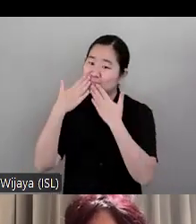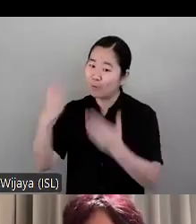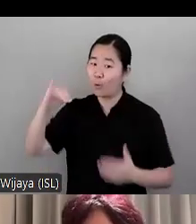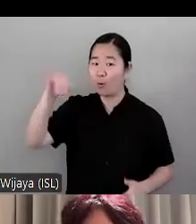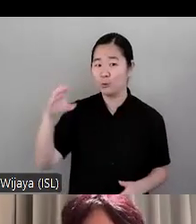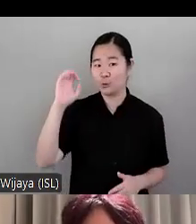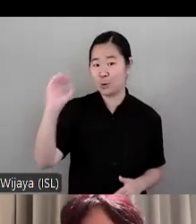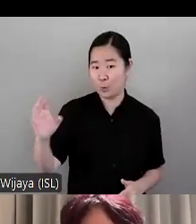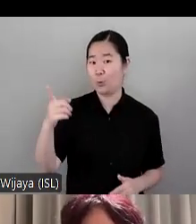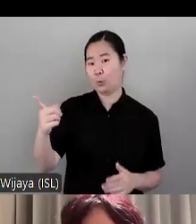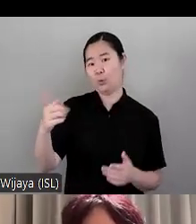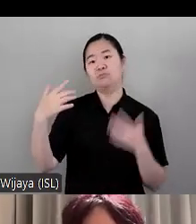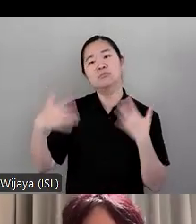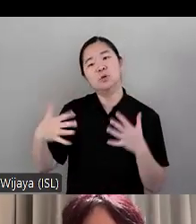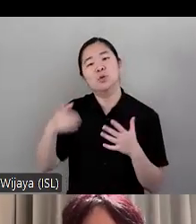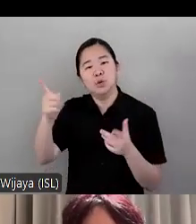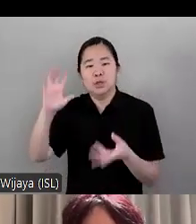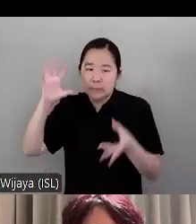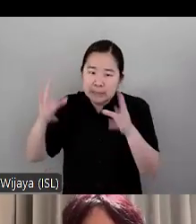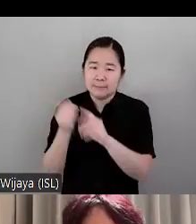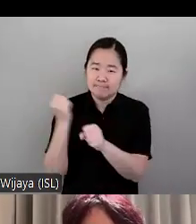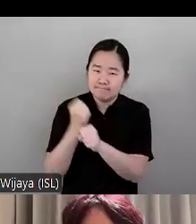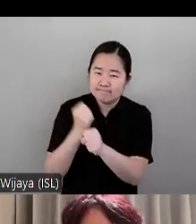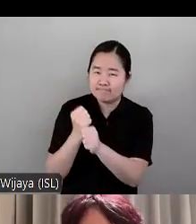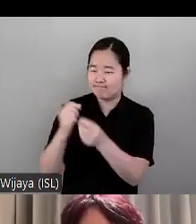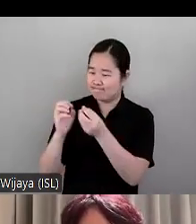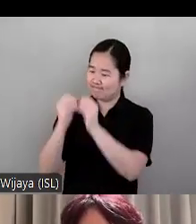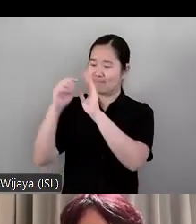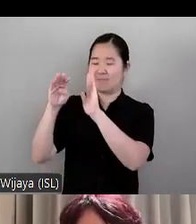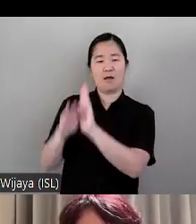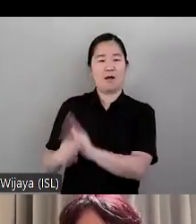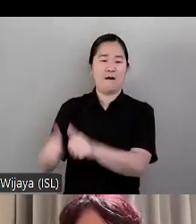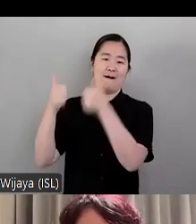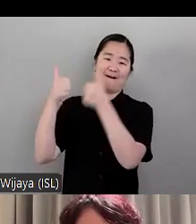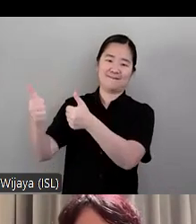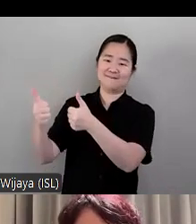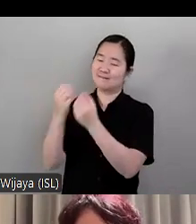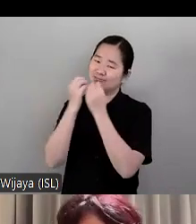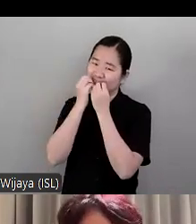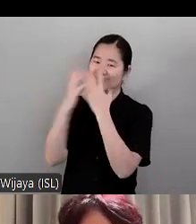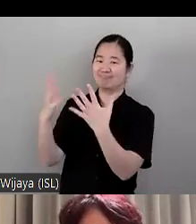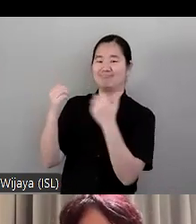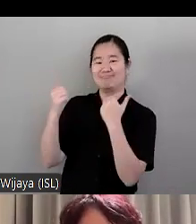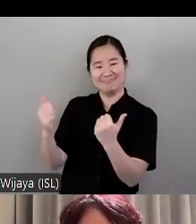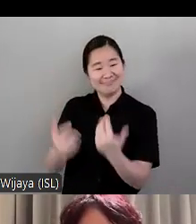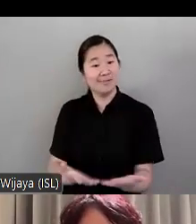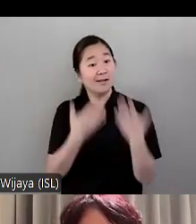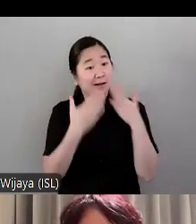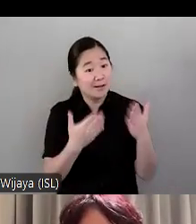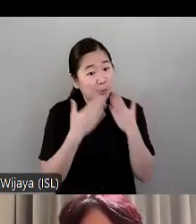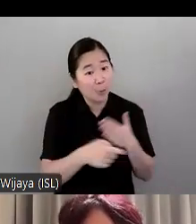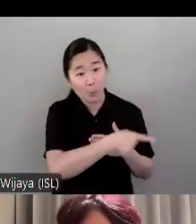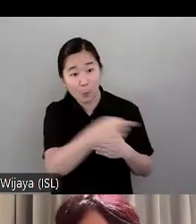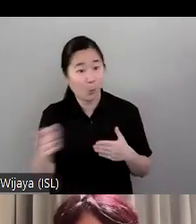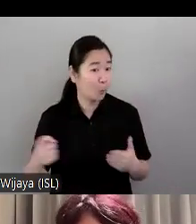where it's a bit of a rainy evening, but we're really excited to be a part of this product, also mostly because it